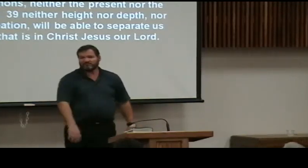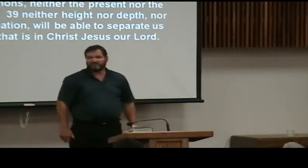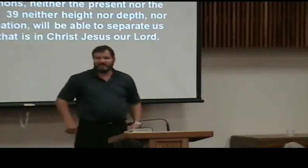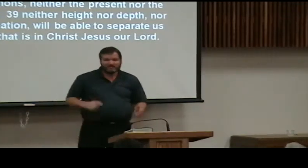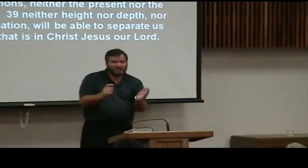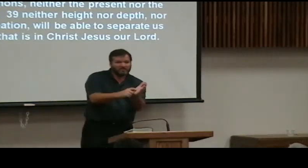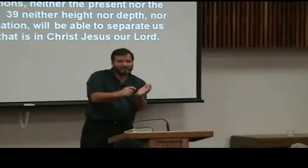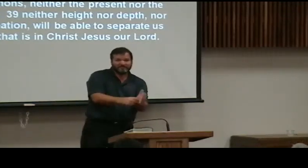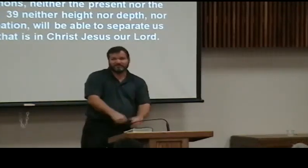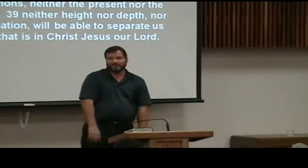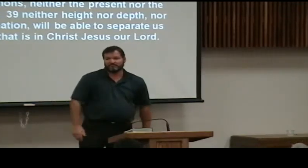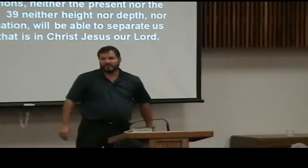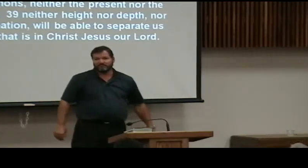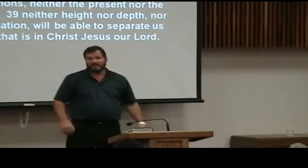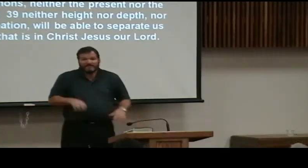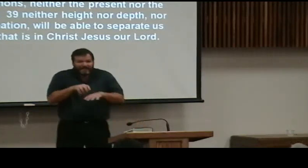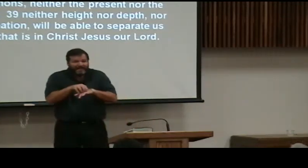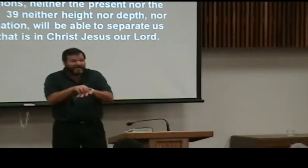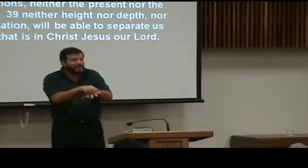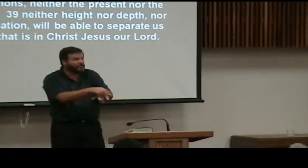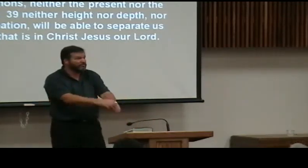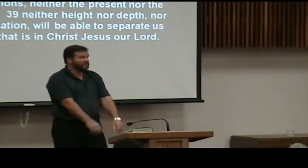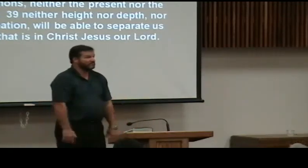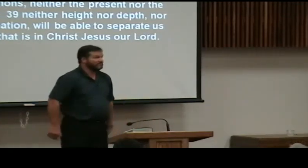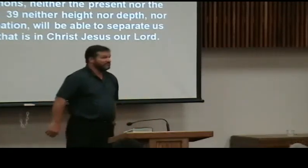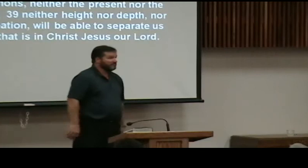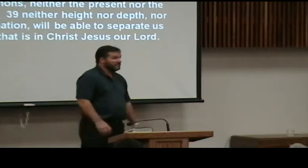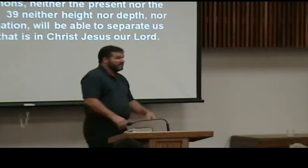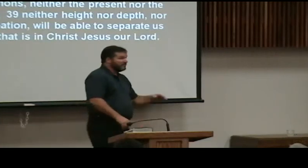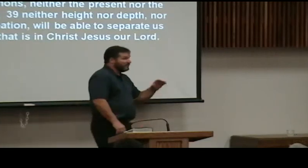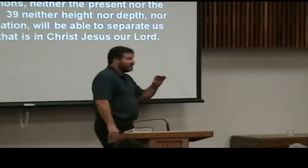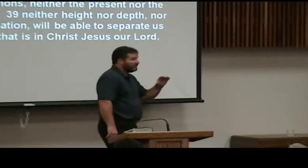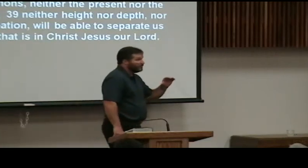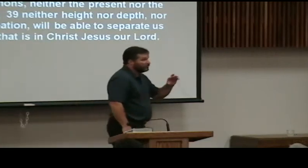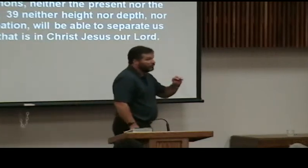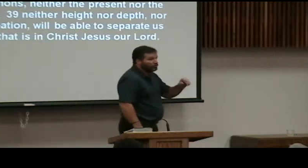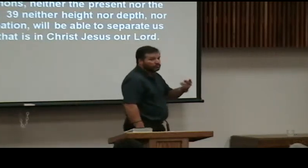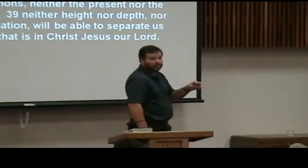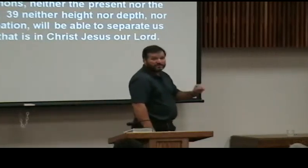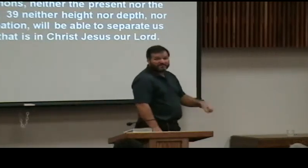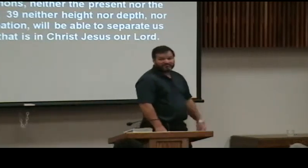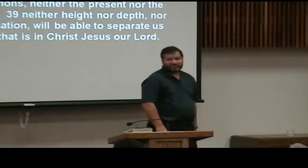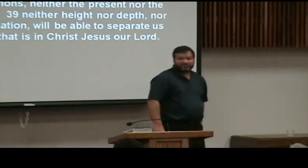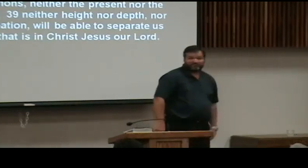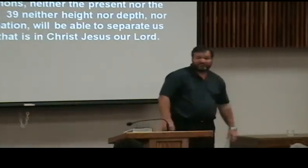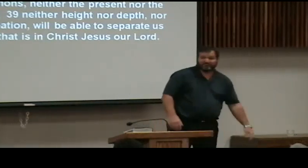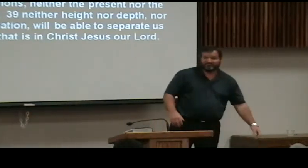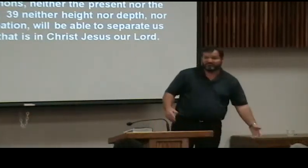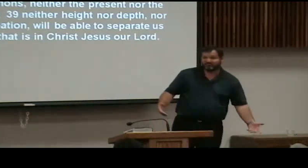nothing, nothing can crush.